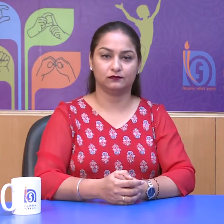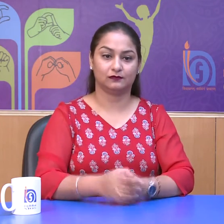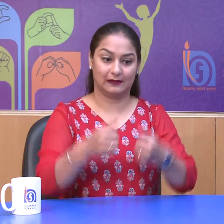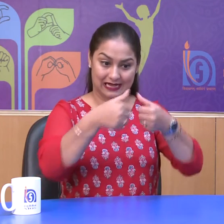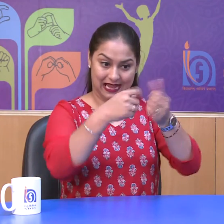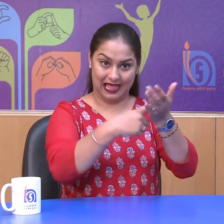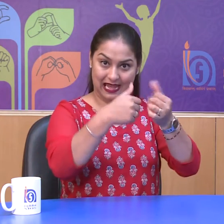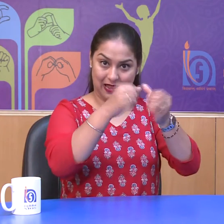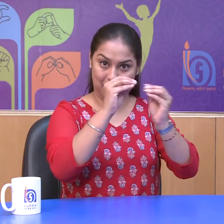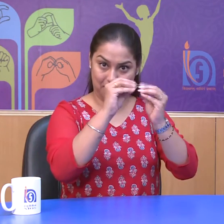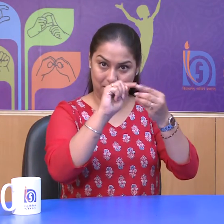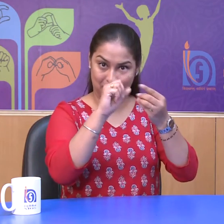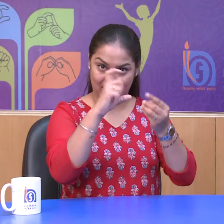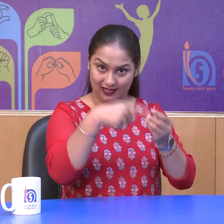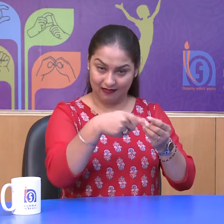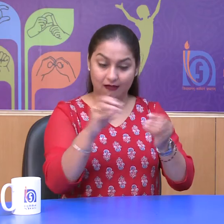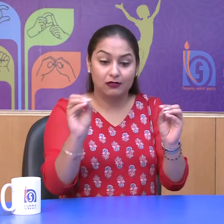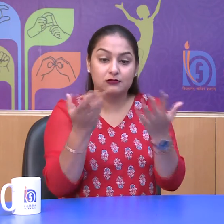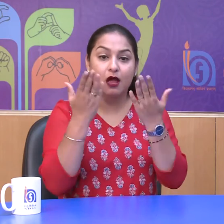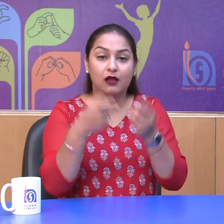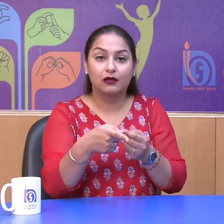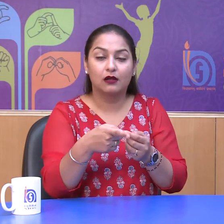system was introduced in a big way.